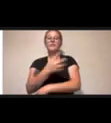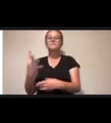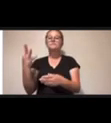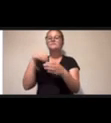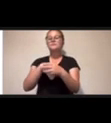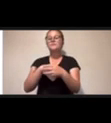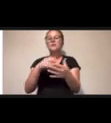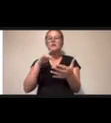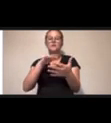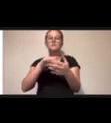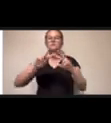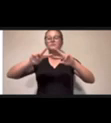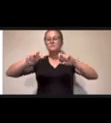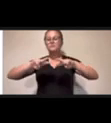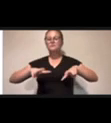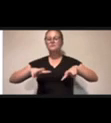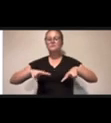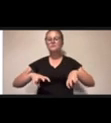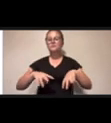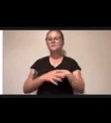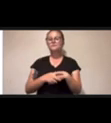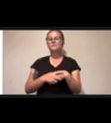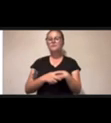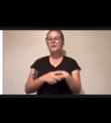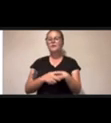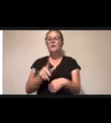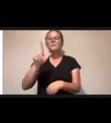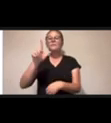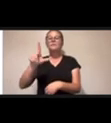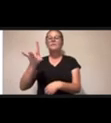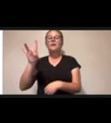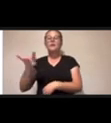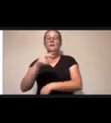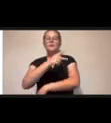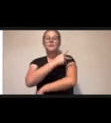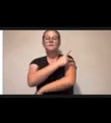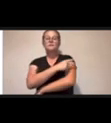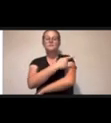28 patients were included in this study.